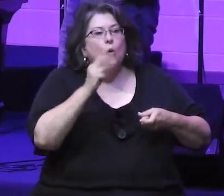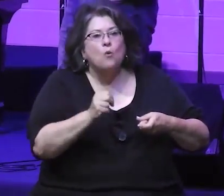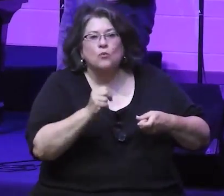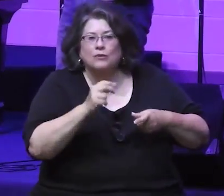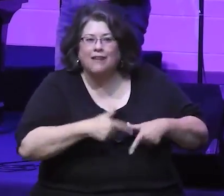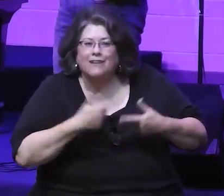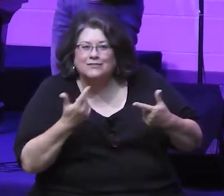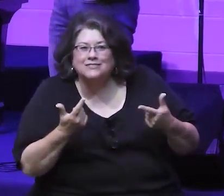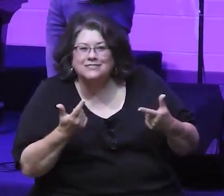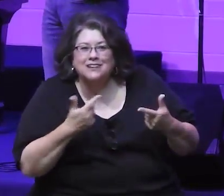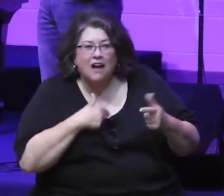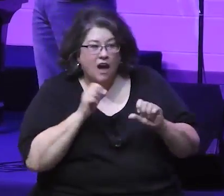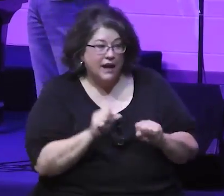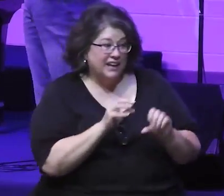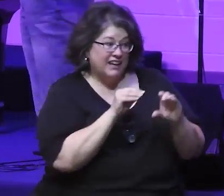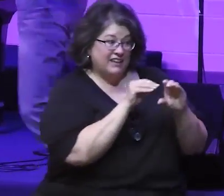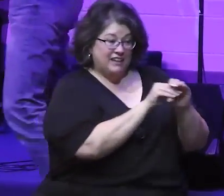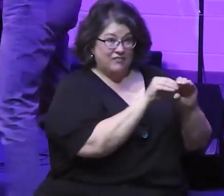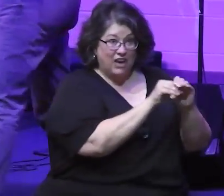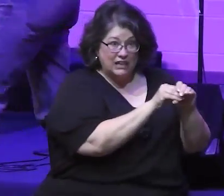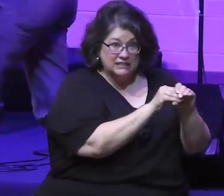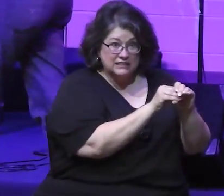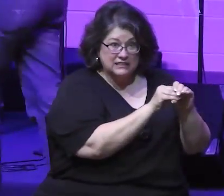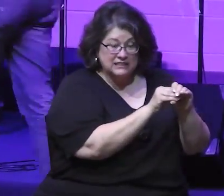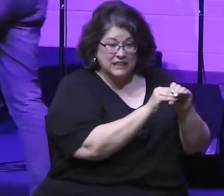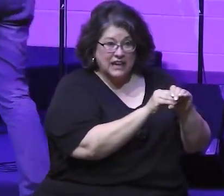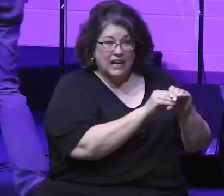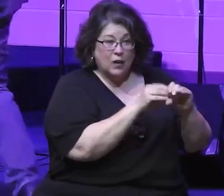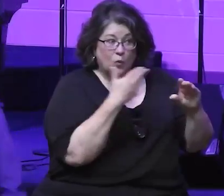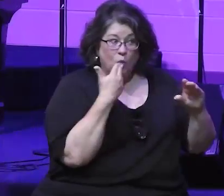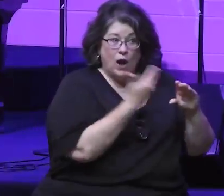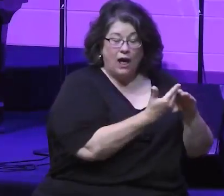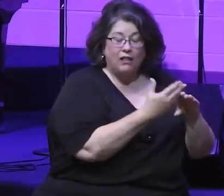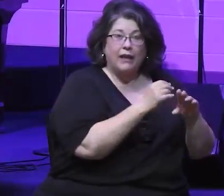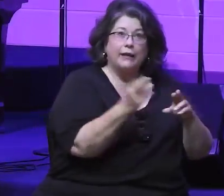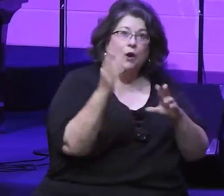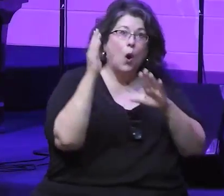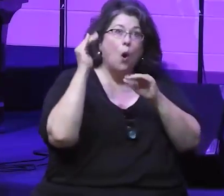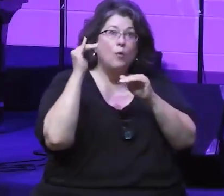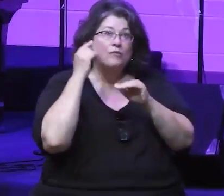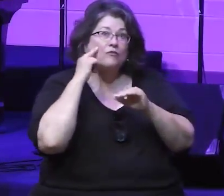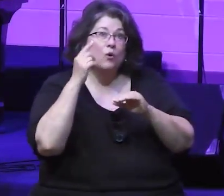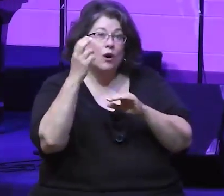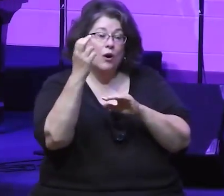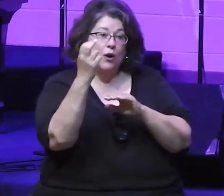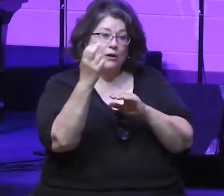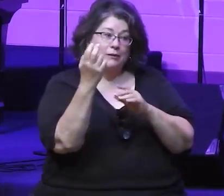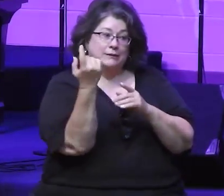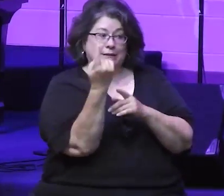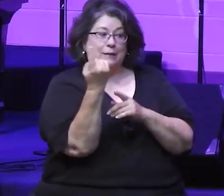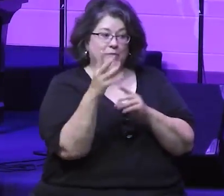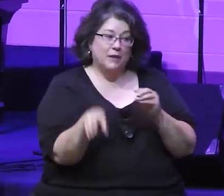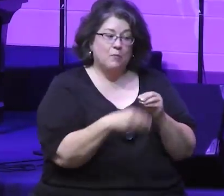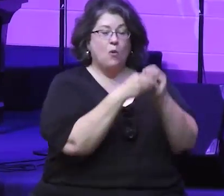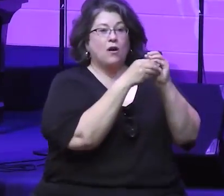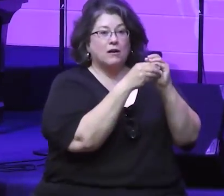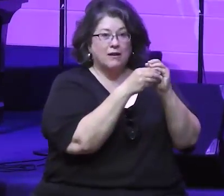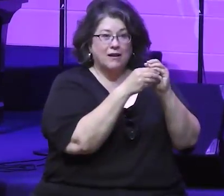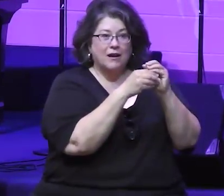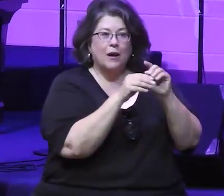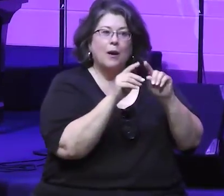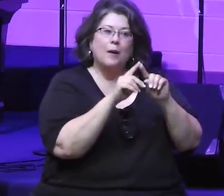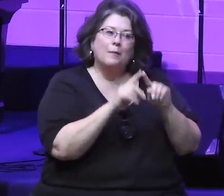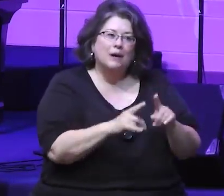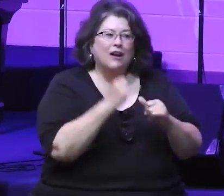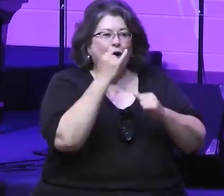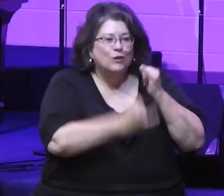well, and I can hope for a return. But ultimately, this is co-participation with God, in whom we live and move and have our